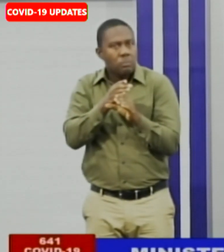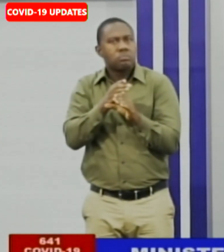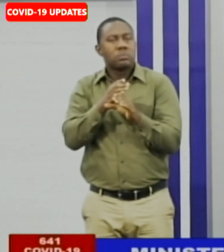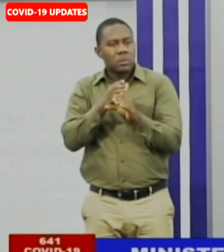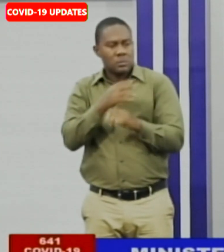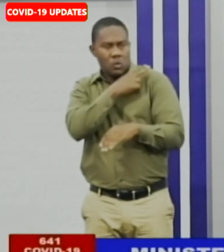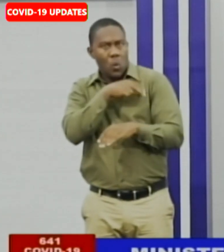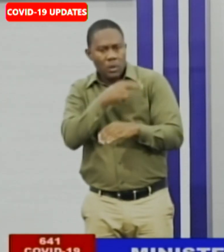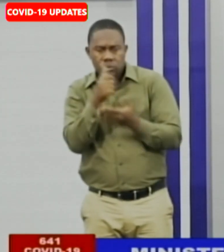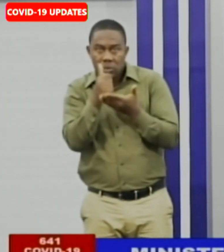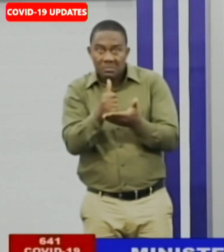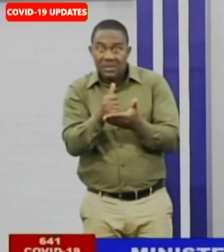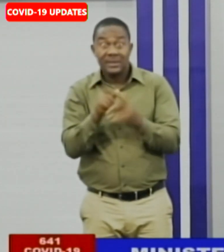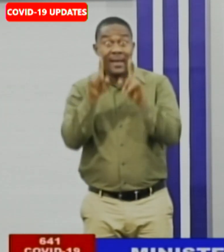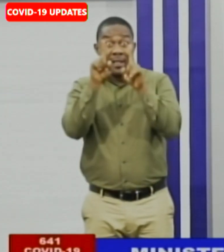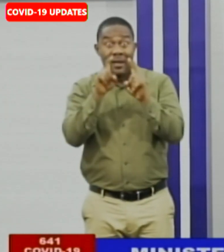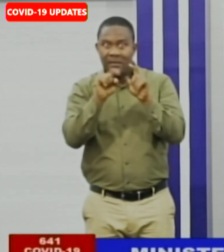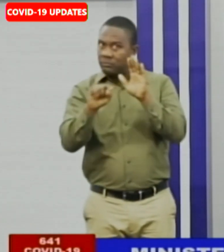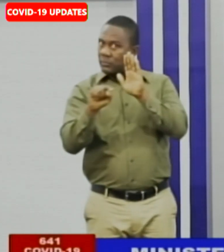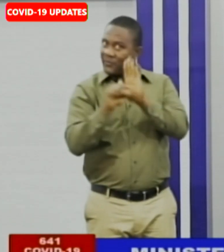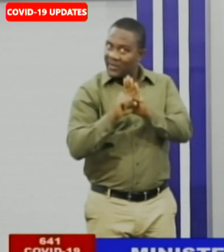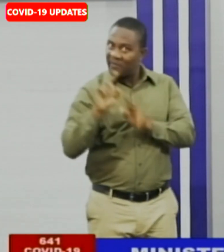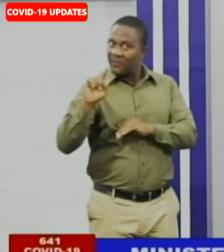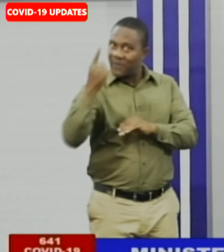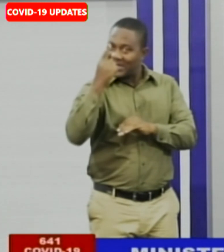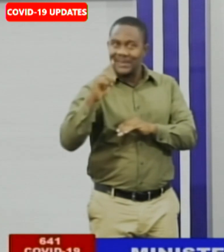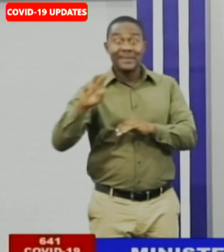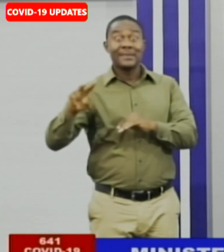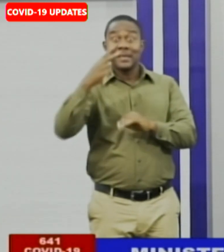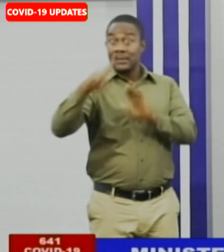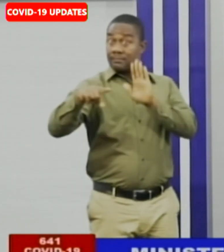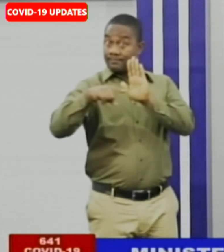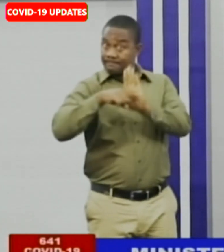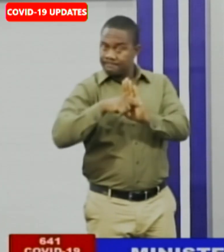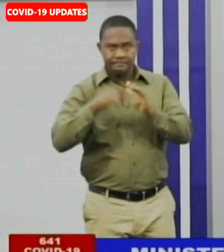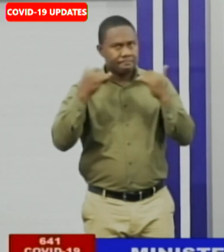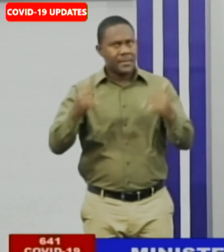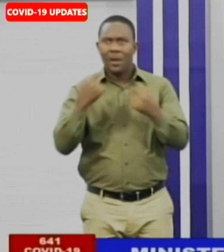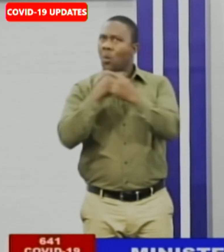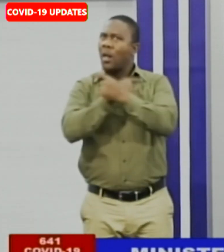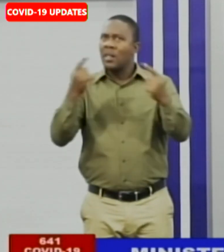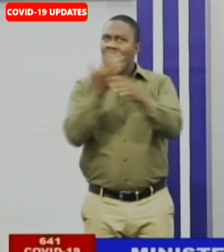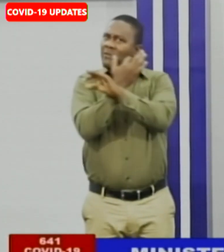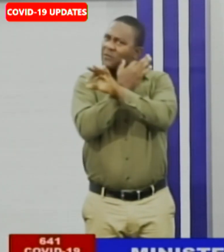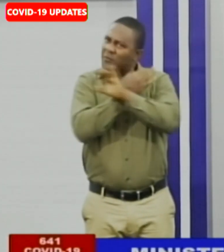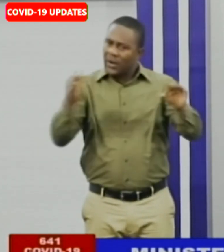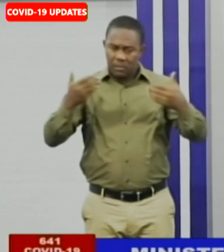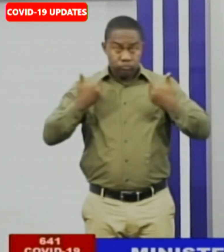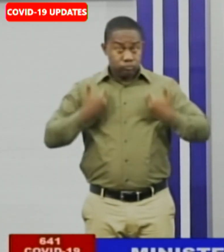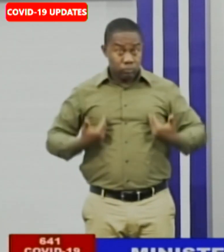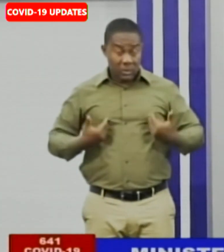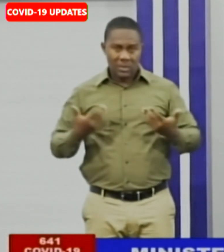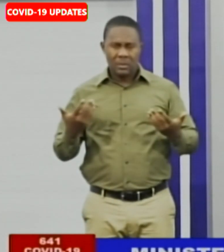treatment, first negative test, second negative test, has now been declared recovered and is back home with his family. As we deal